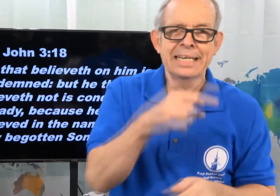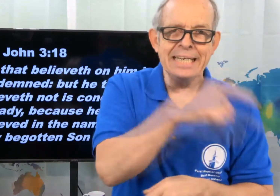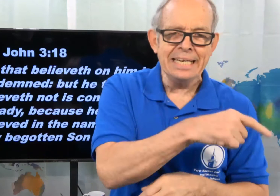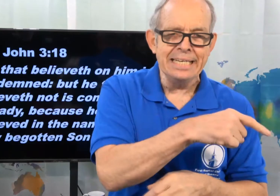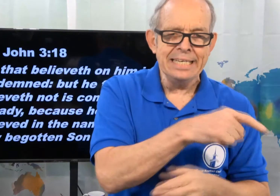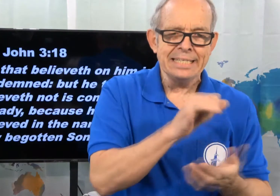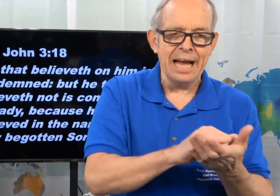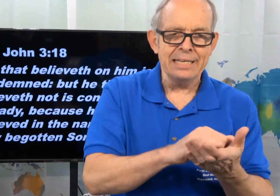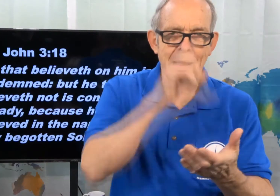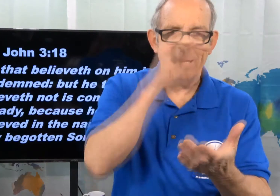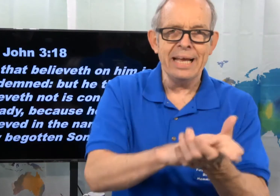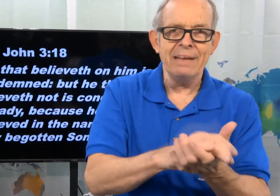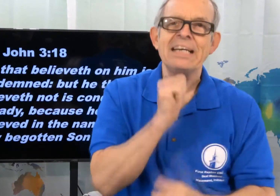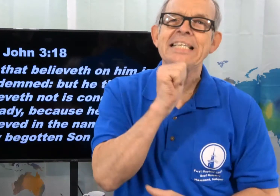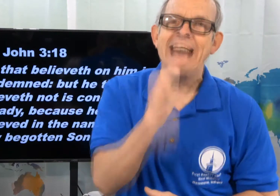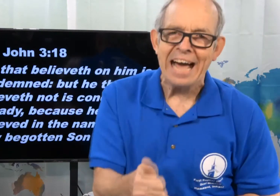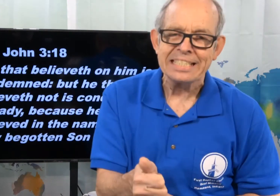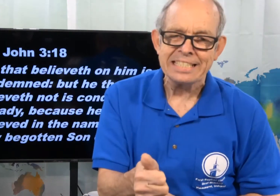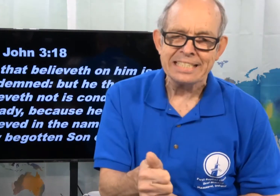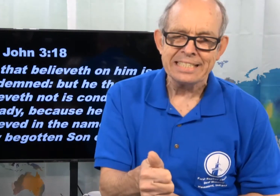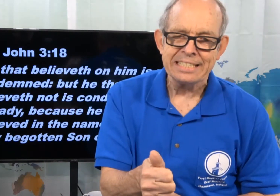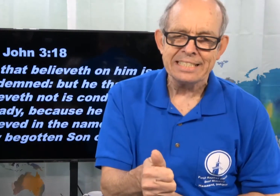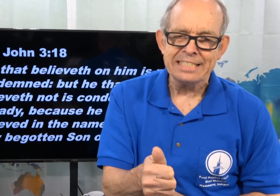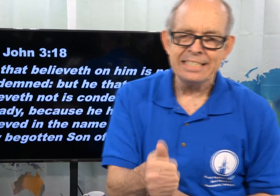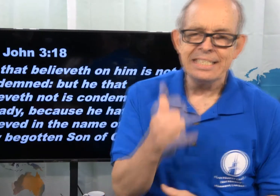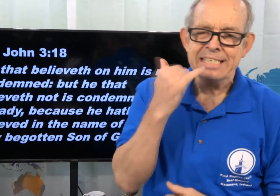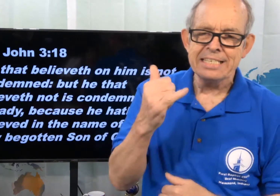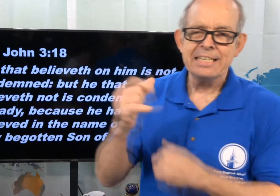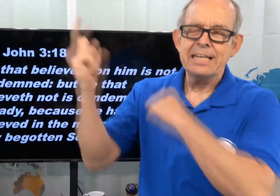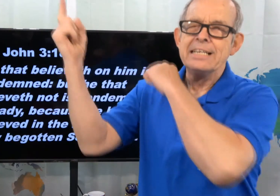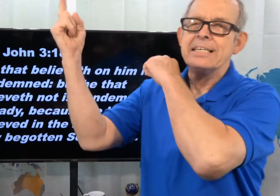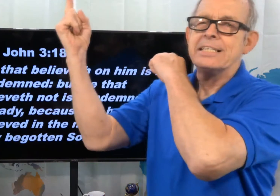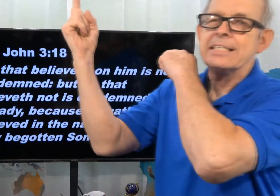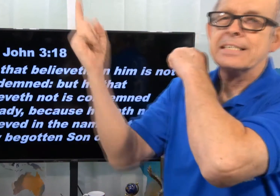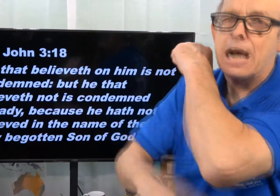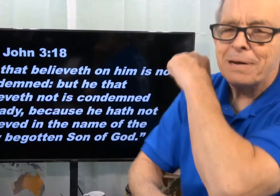he that believe not is